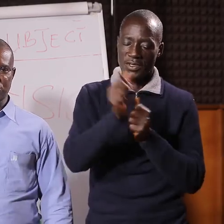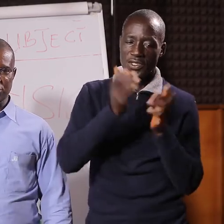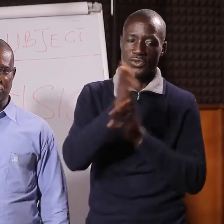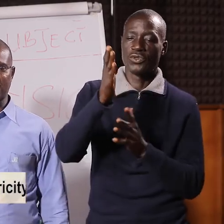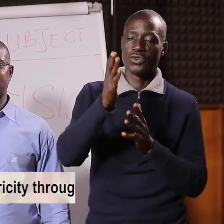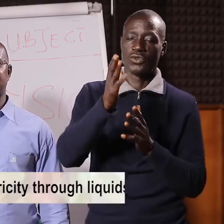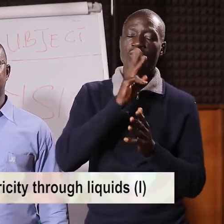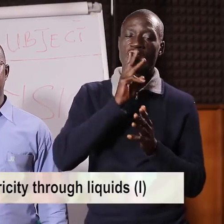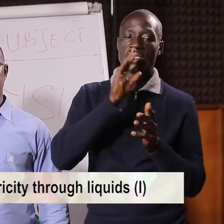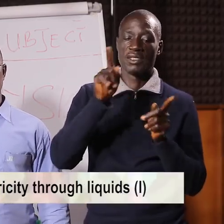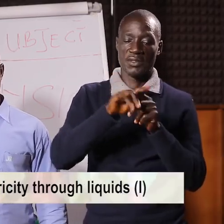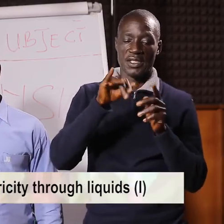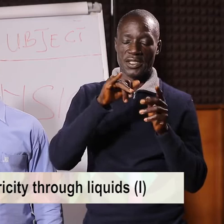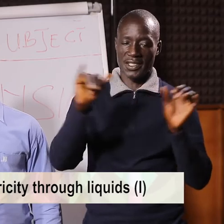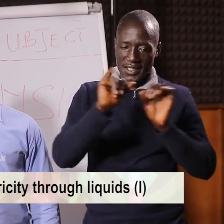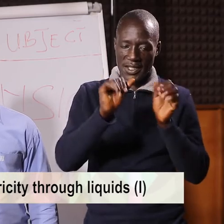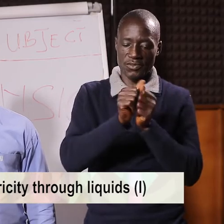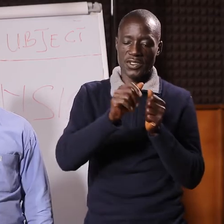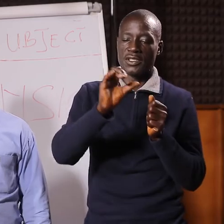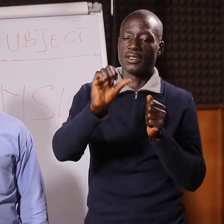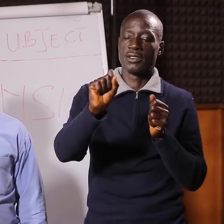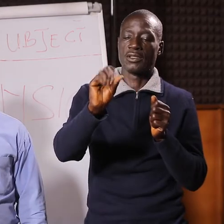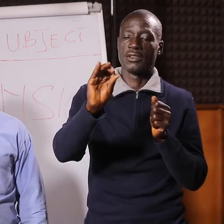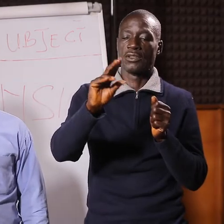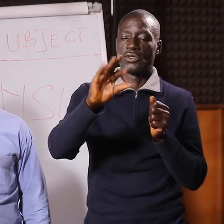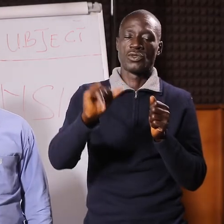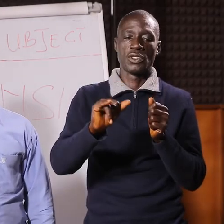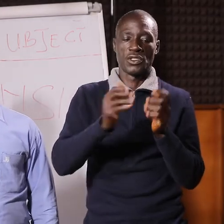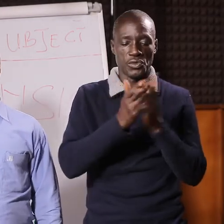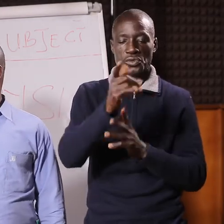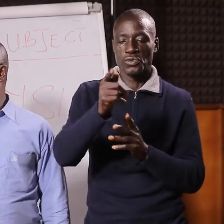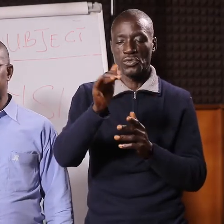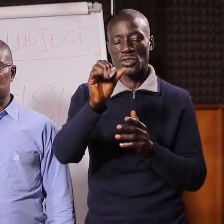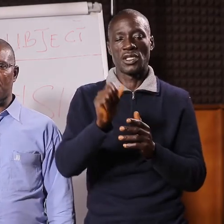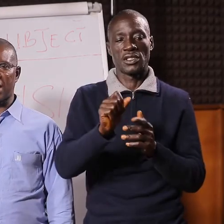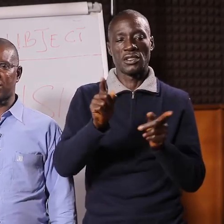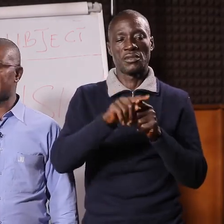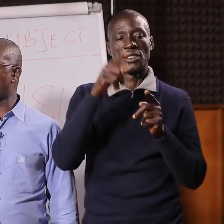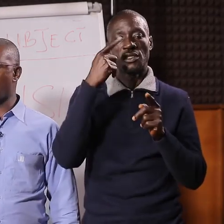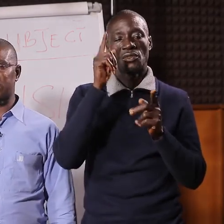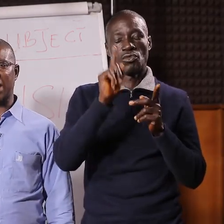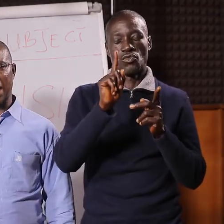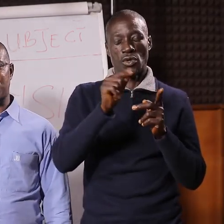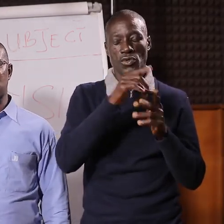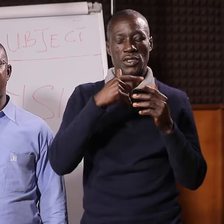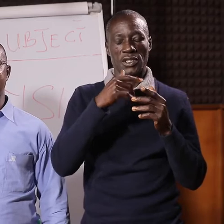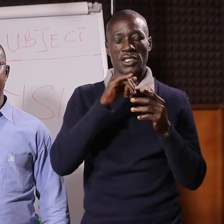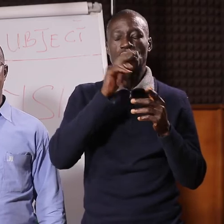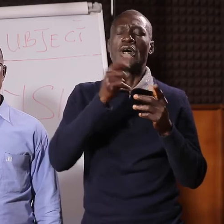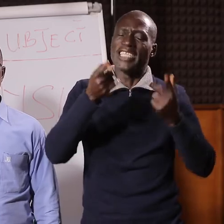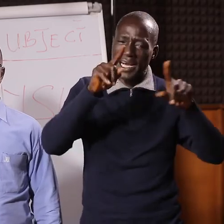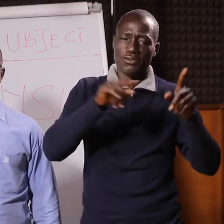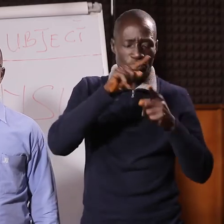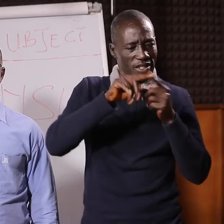passes through solid, through liquids, as well as through gas. But in particular, we are looking at what happens when